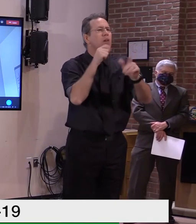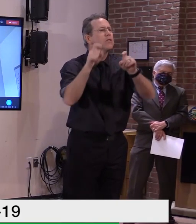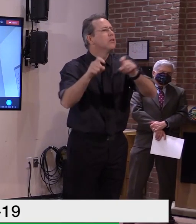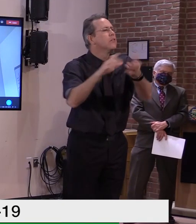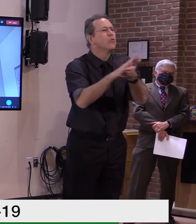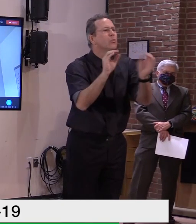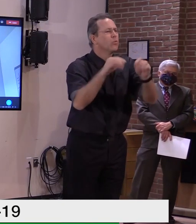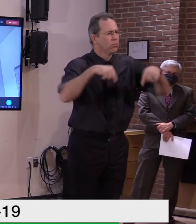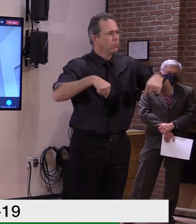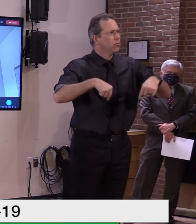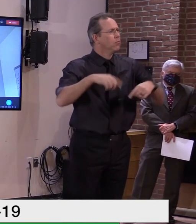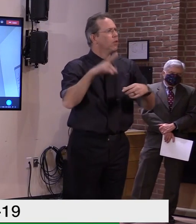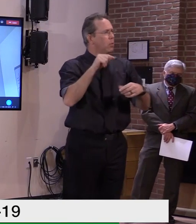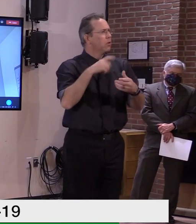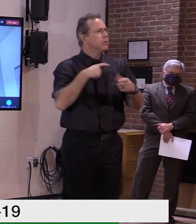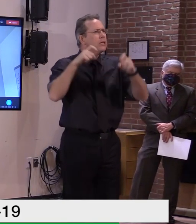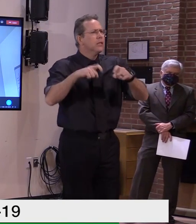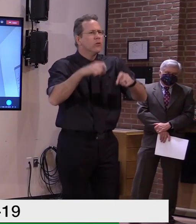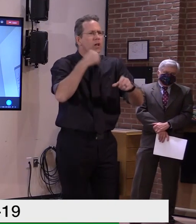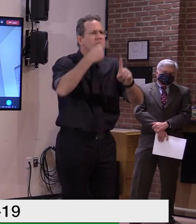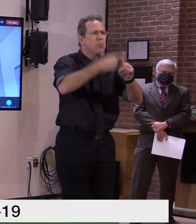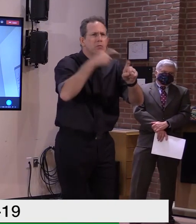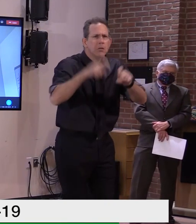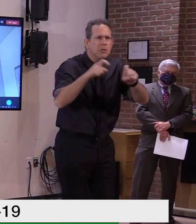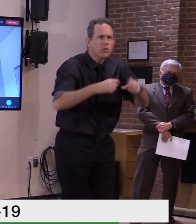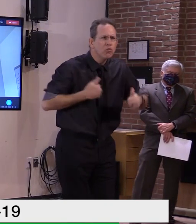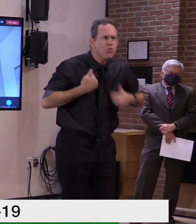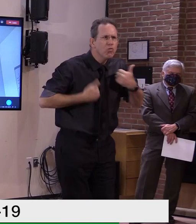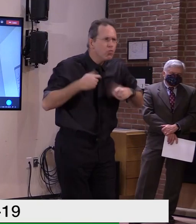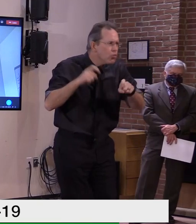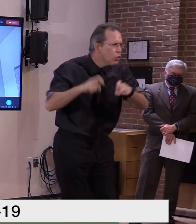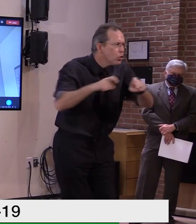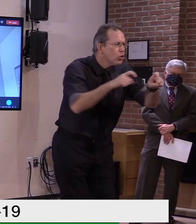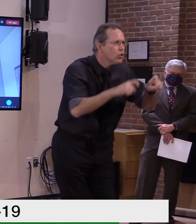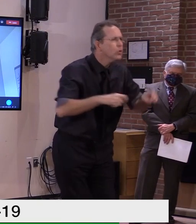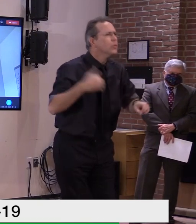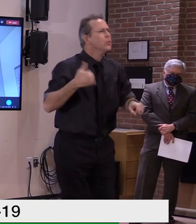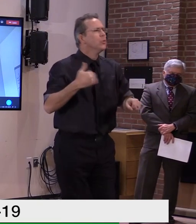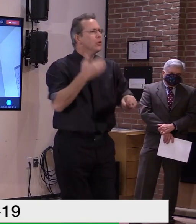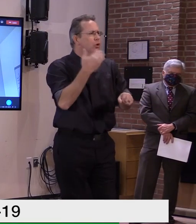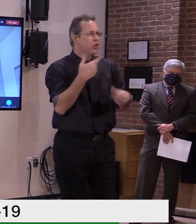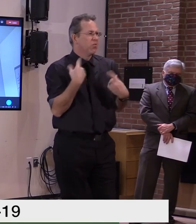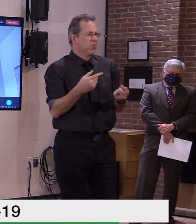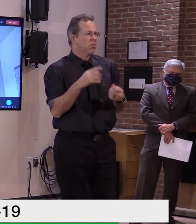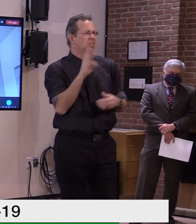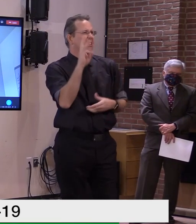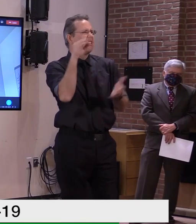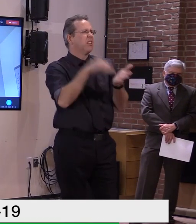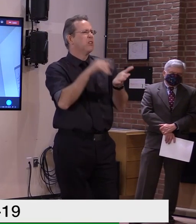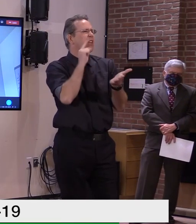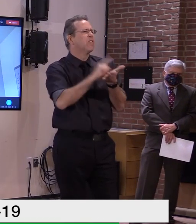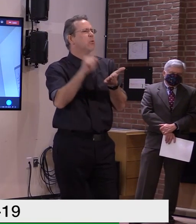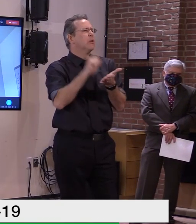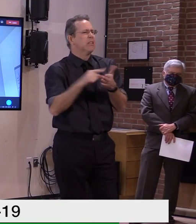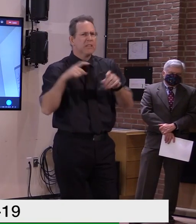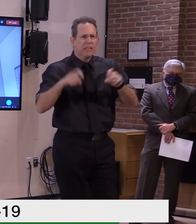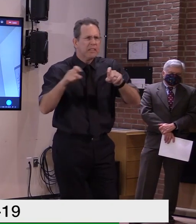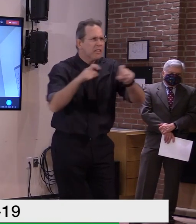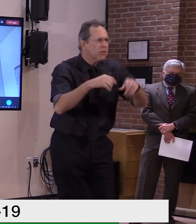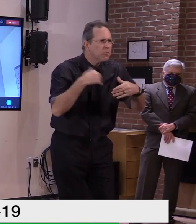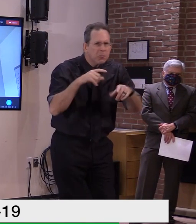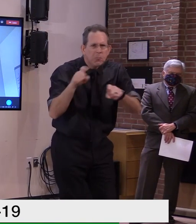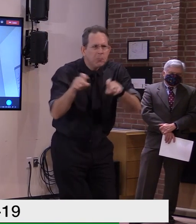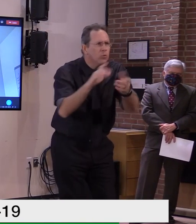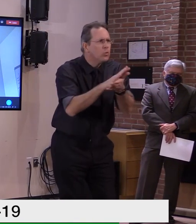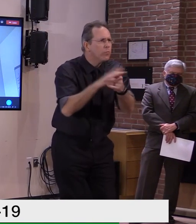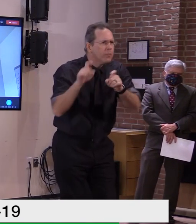school staff, which means about 6,000 staff are being tested each week. But the data do provide a sense of the statewide conditions, since